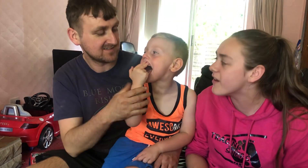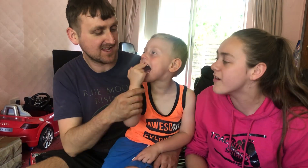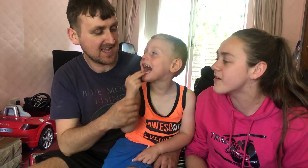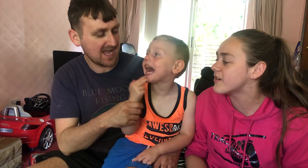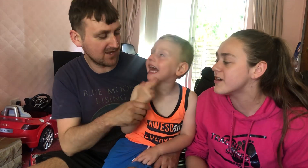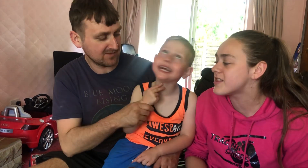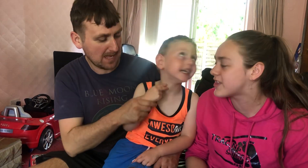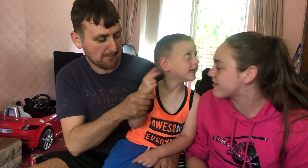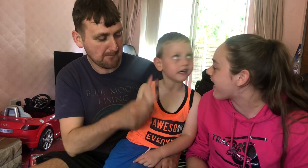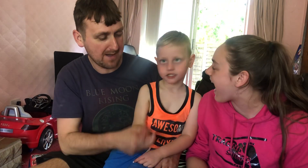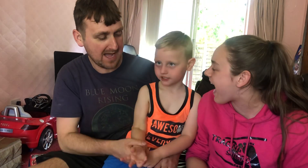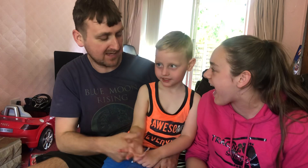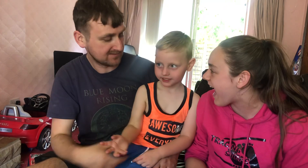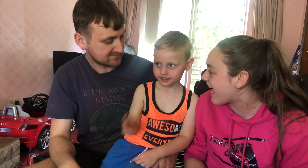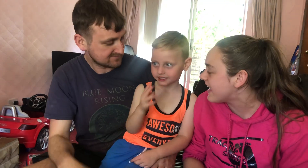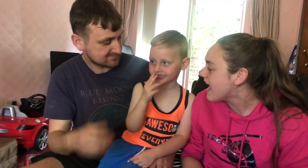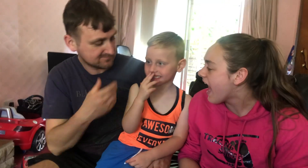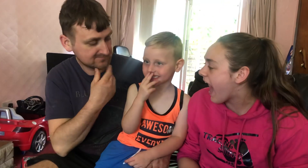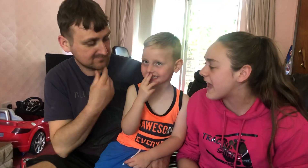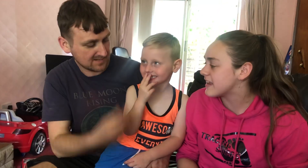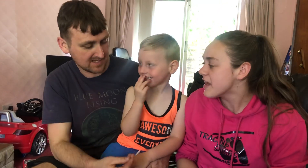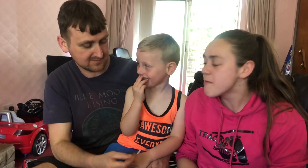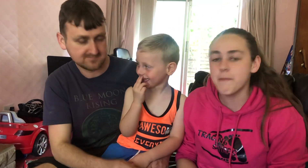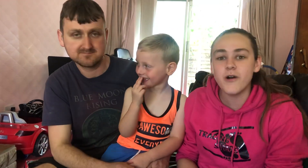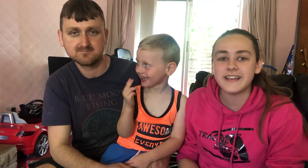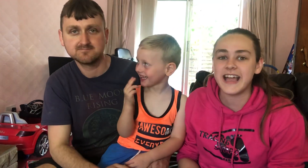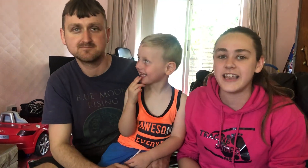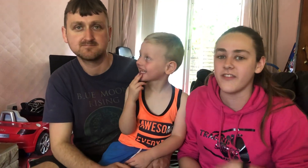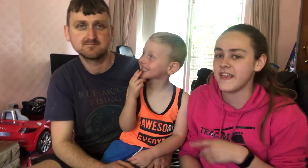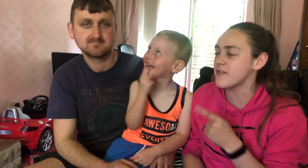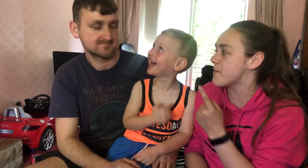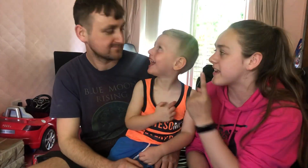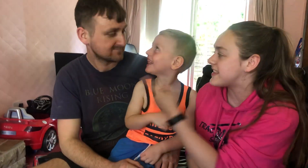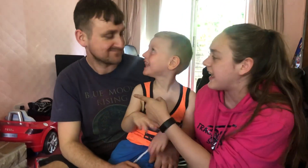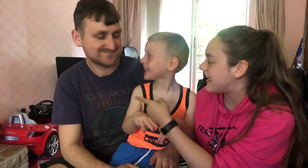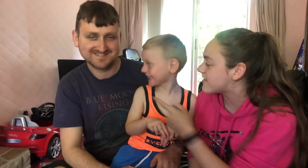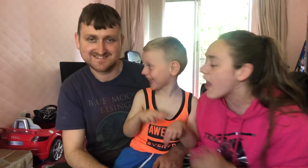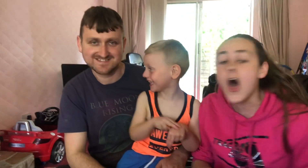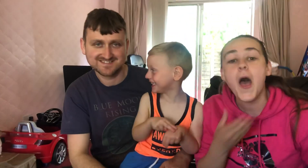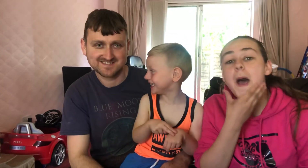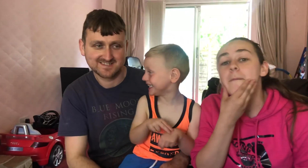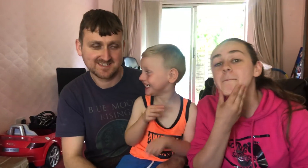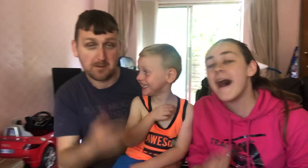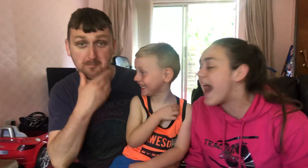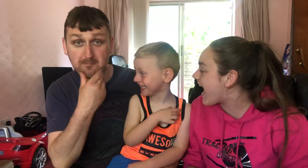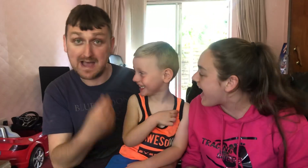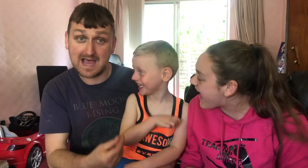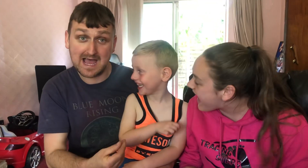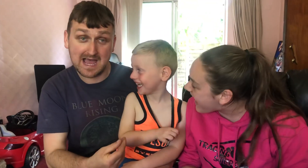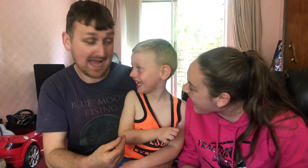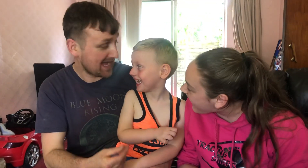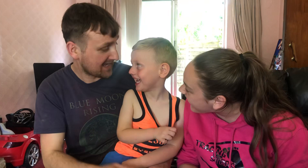Man. Oh, good try. And we put Daddy on this one because he's a man. Man.